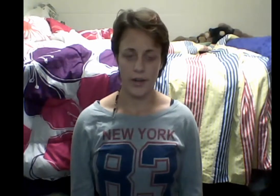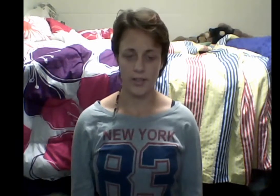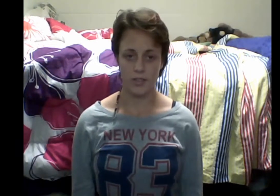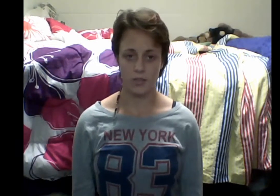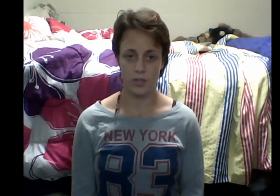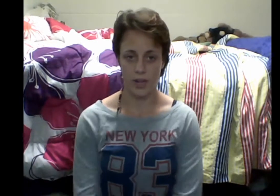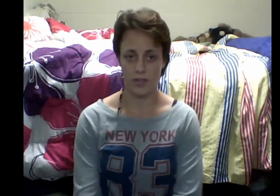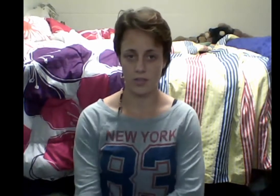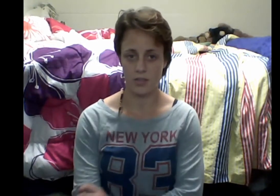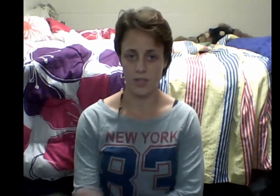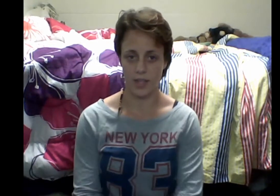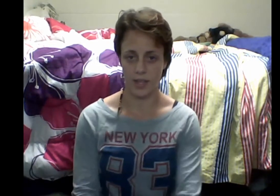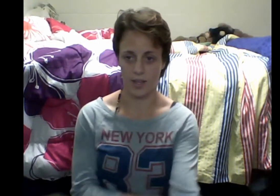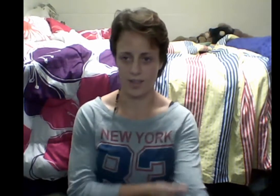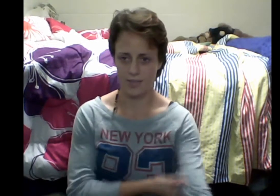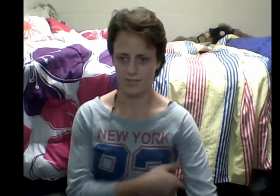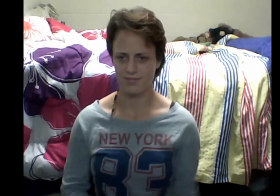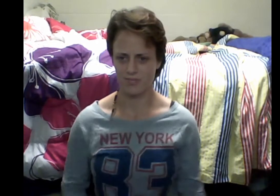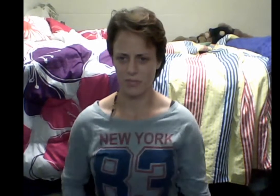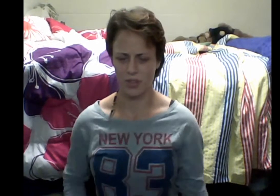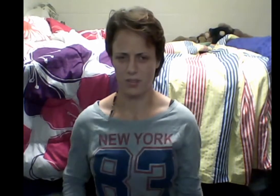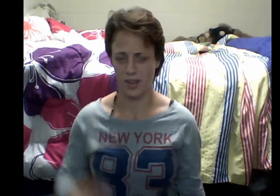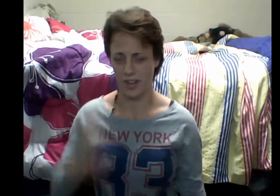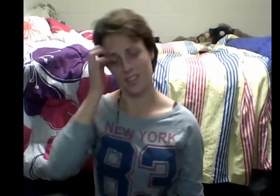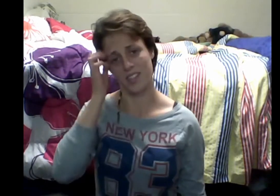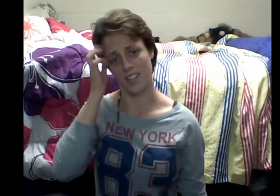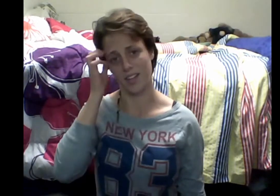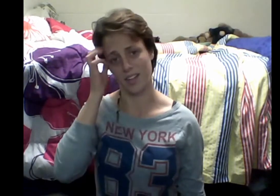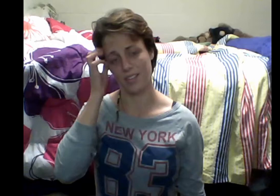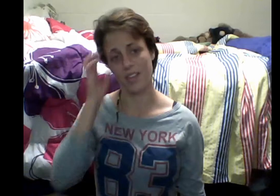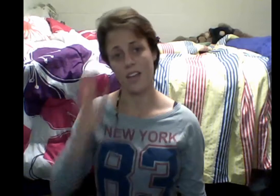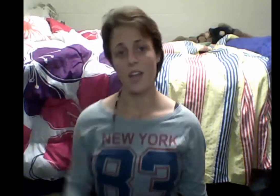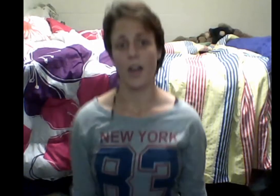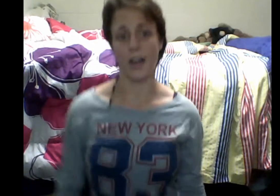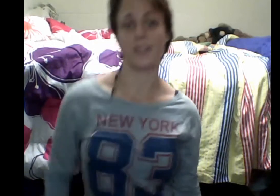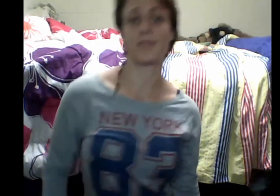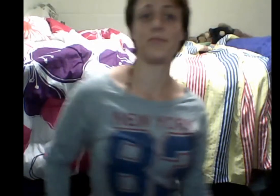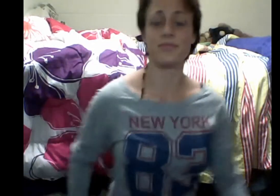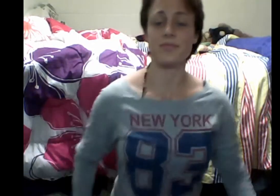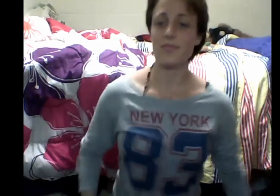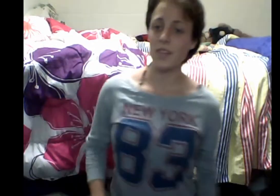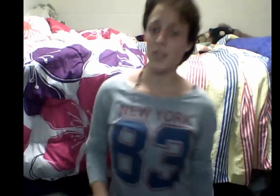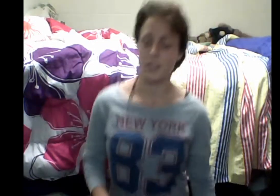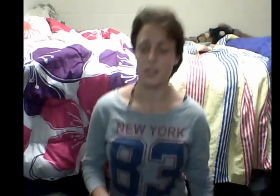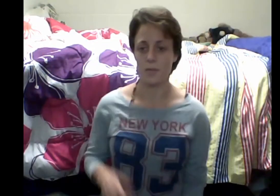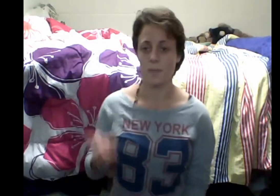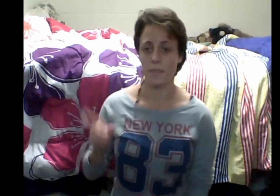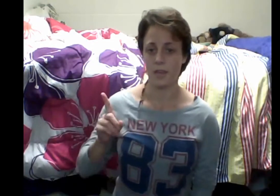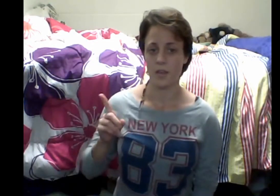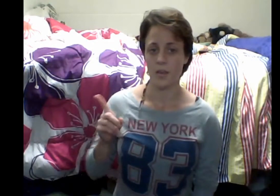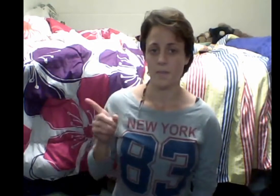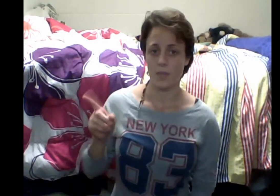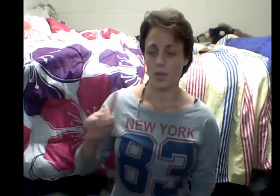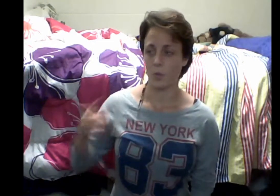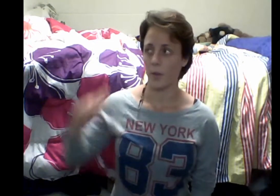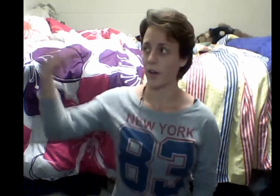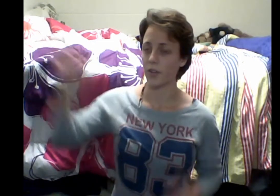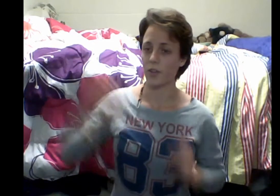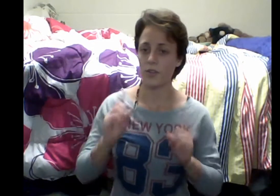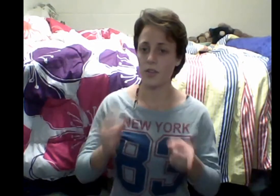let's do it kind of singing it with my singingness. Alright, so where you